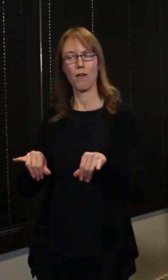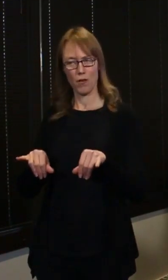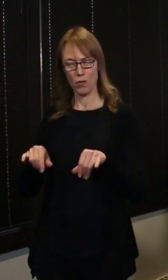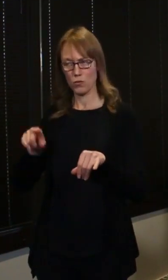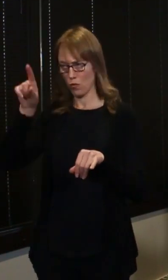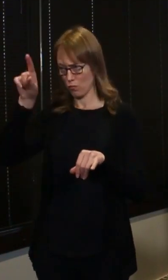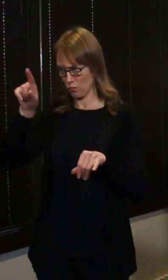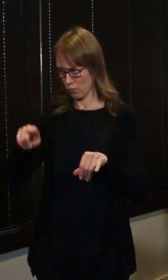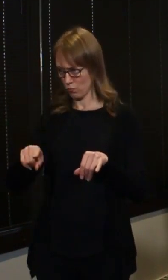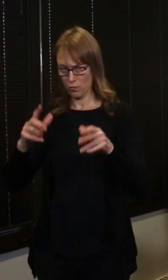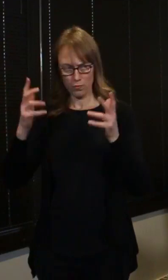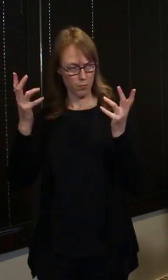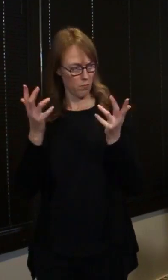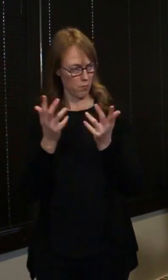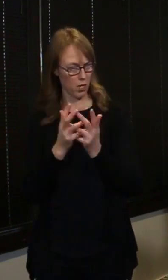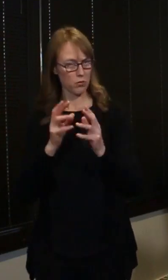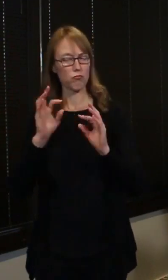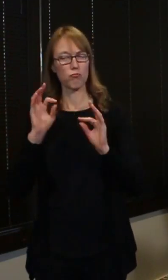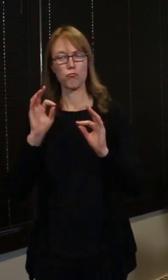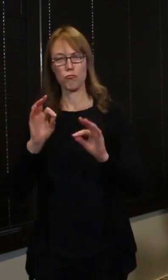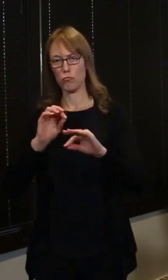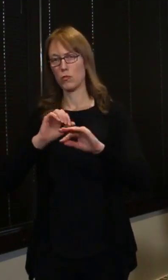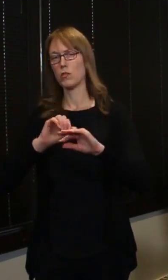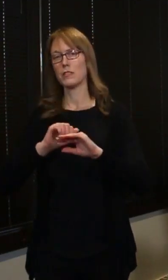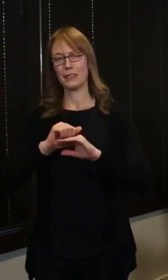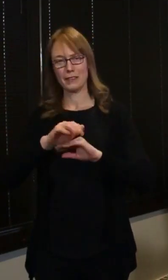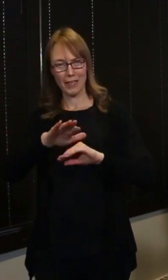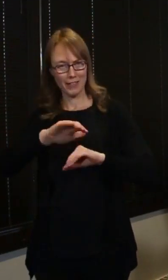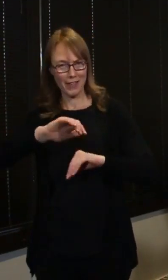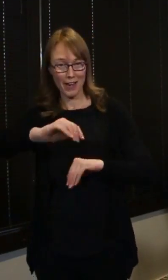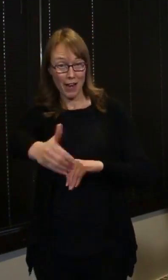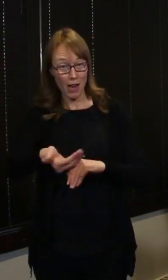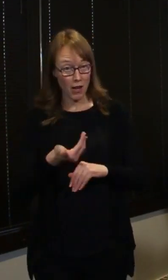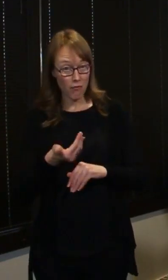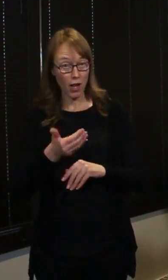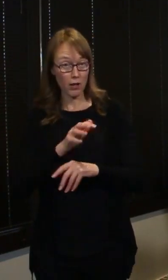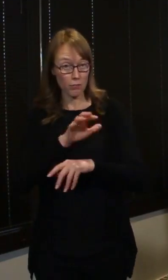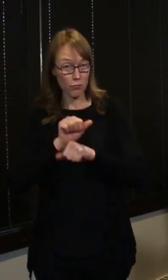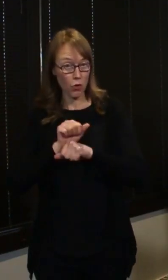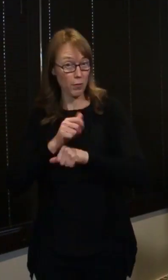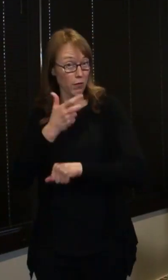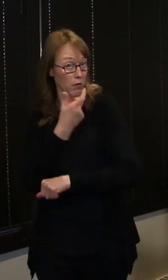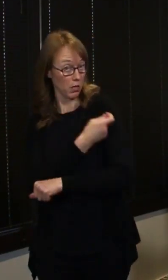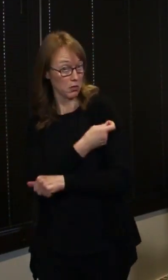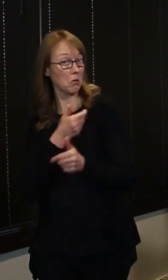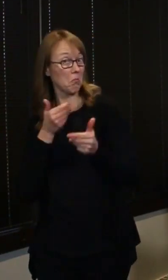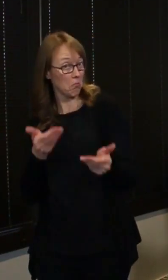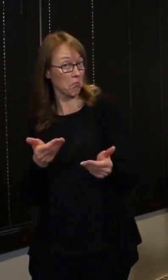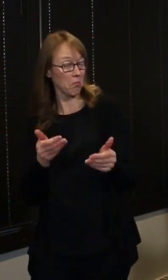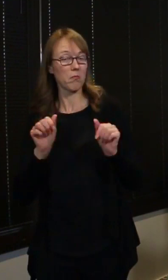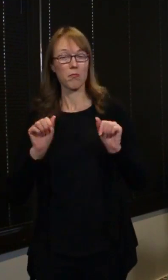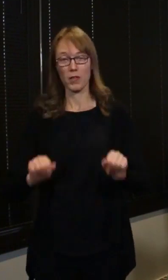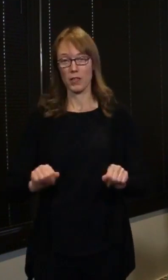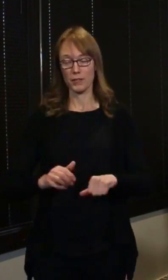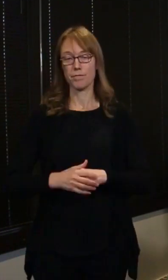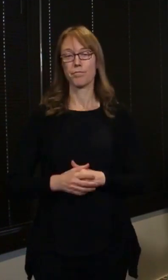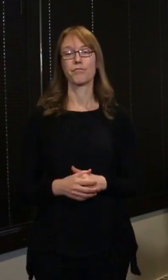sending invitations to patients to come in and be scheduled. On the public health side,